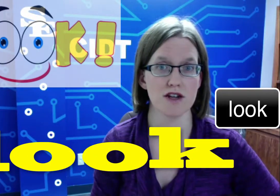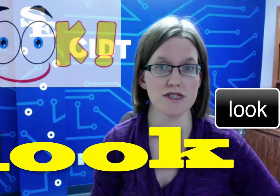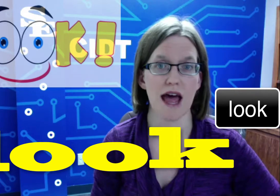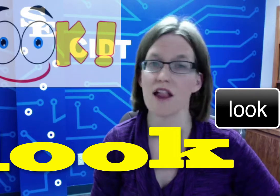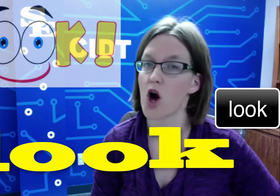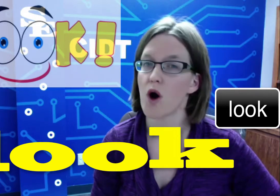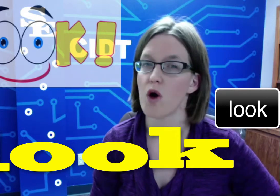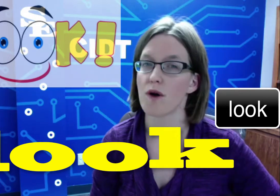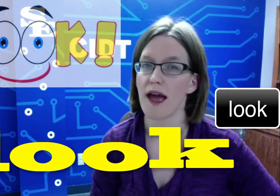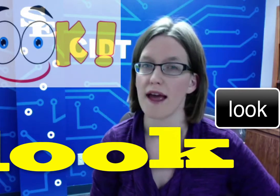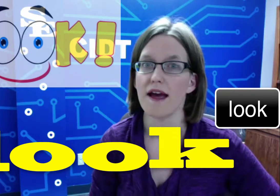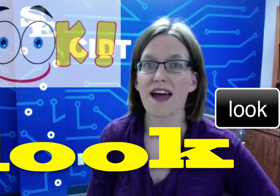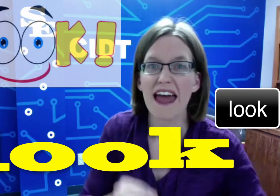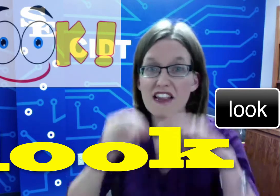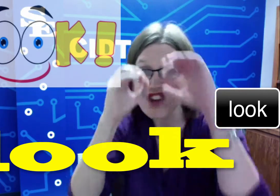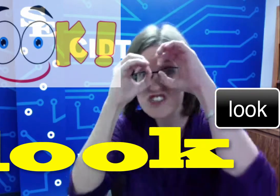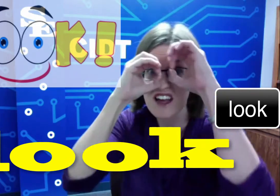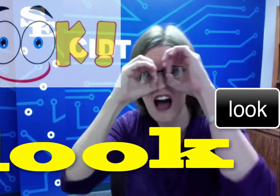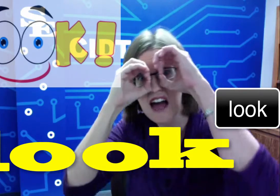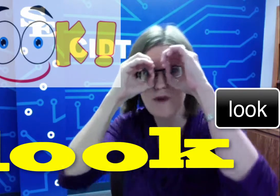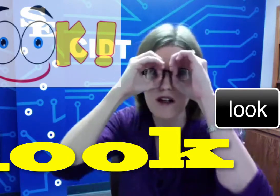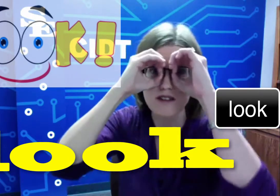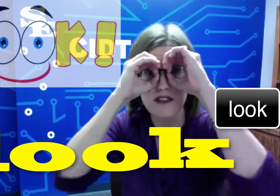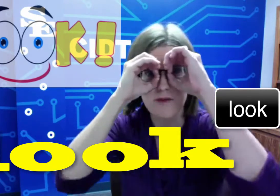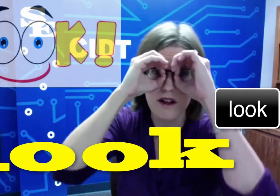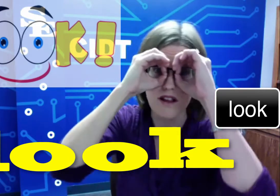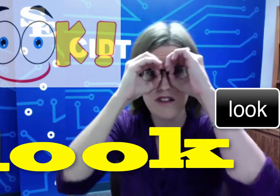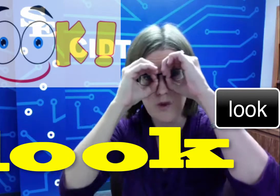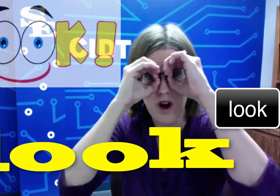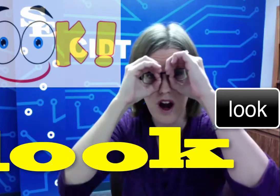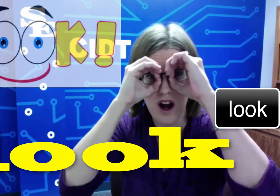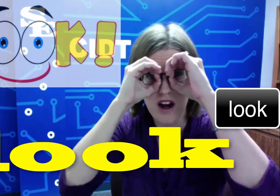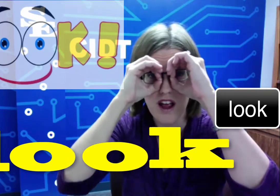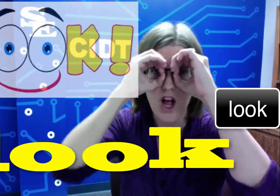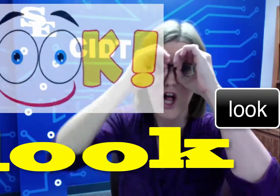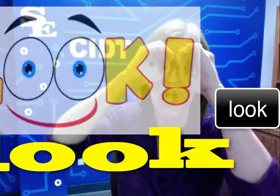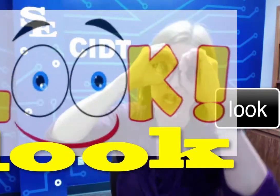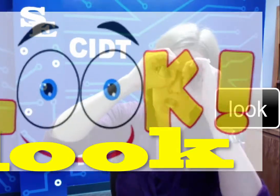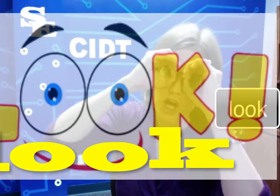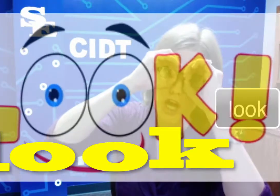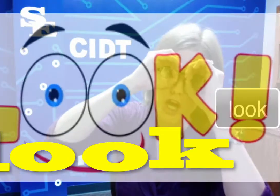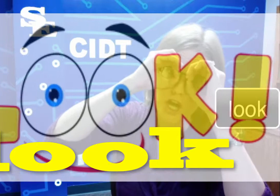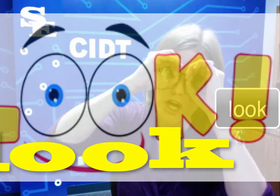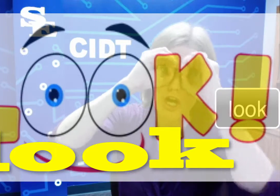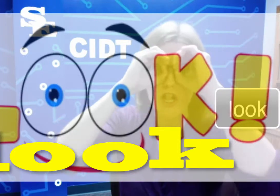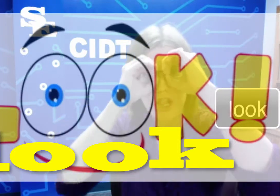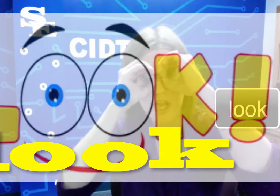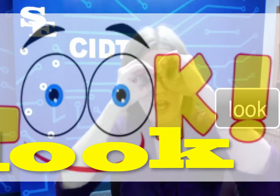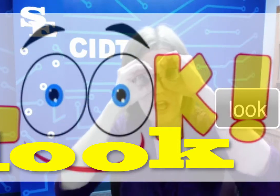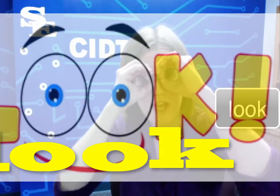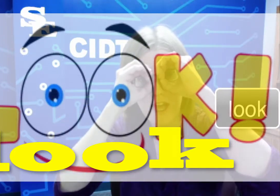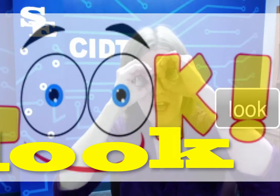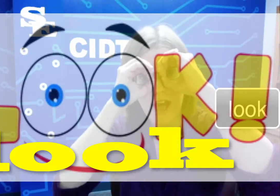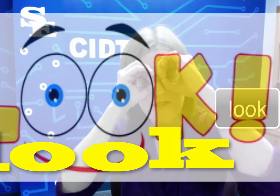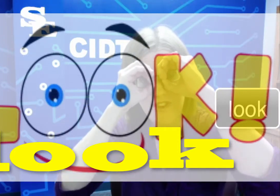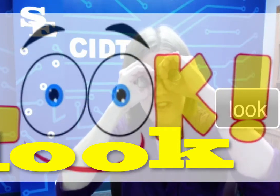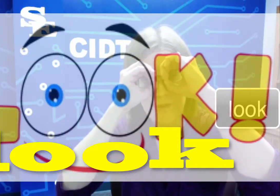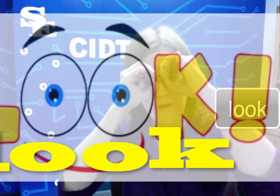letters? L-O-O-K. Kind of looks like eyeballs in the middle of the word. Look. Look. And with